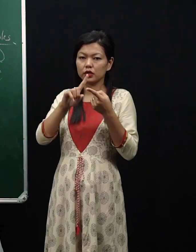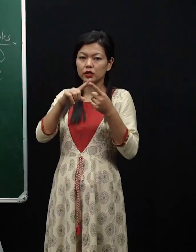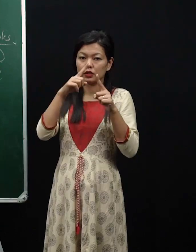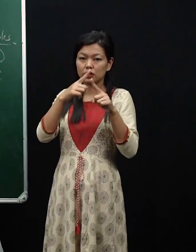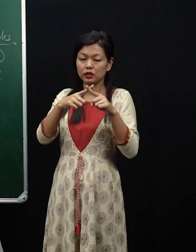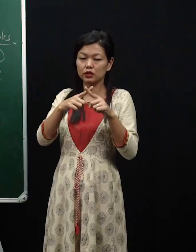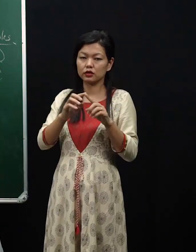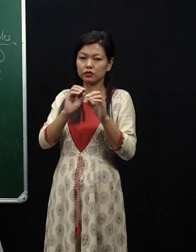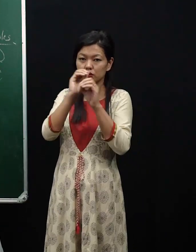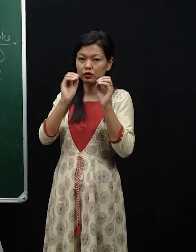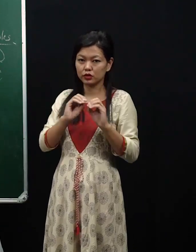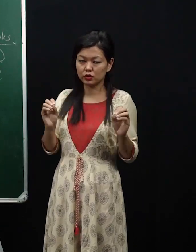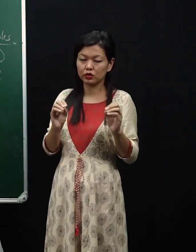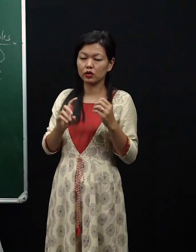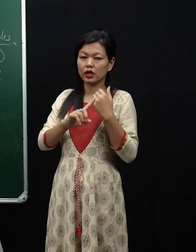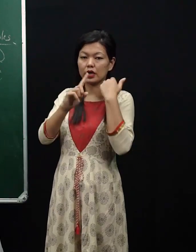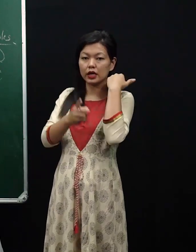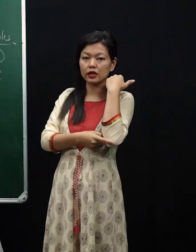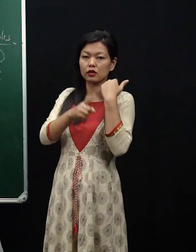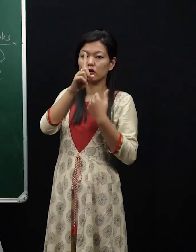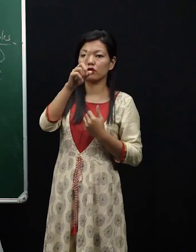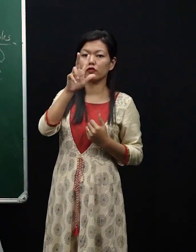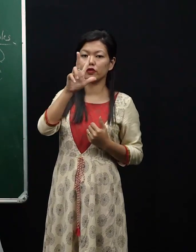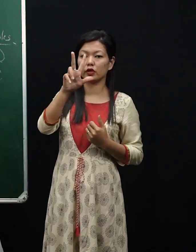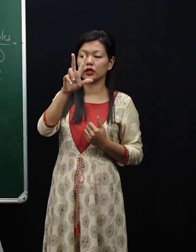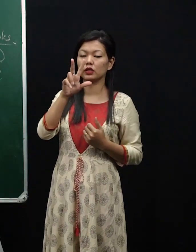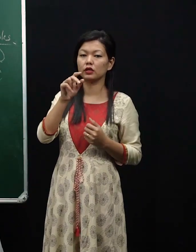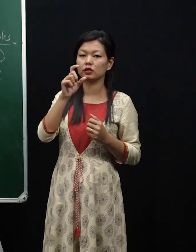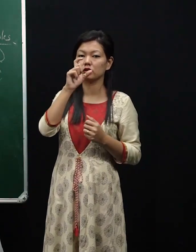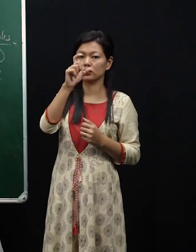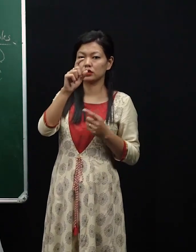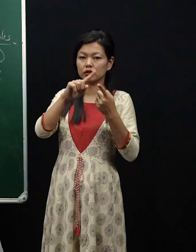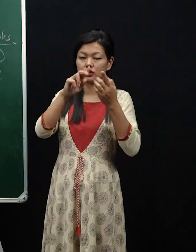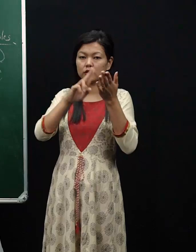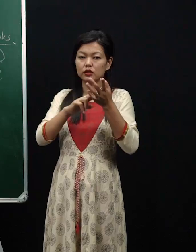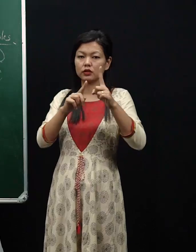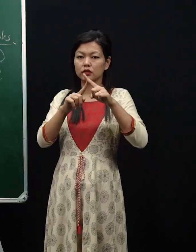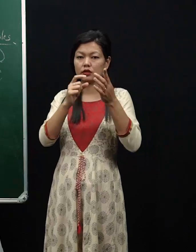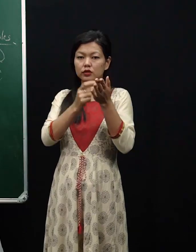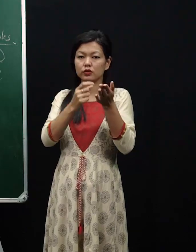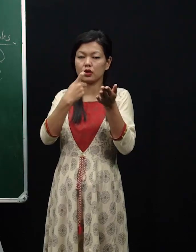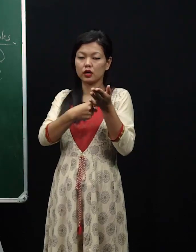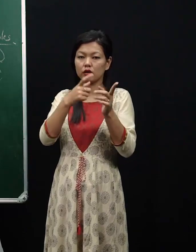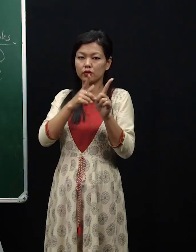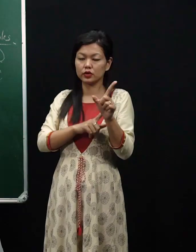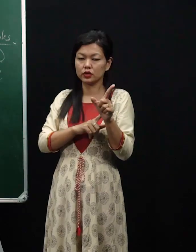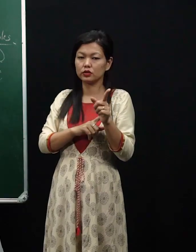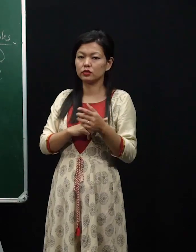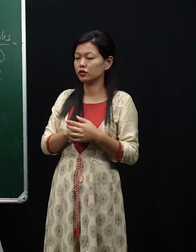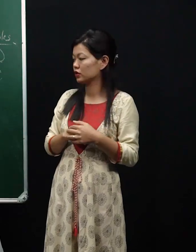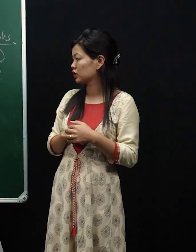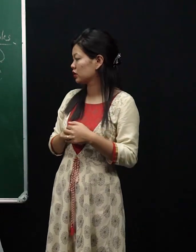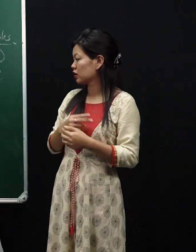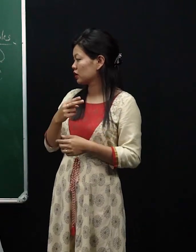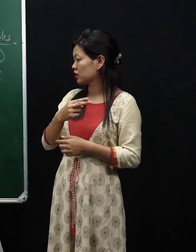by the end of 18th century, a man named, a scientist, okay, named Antoine